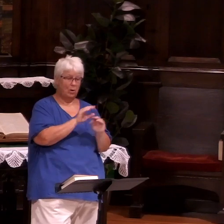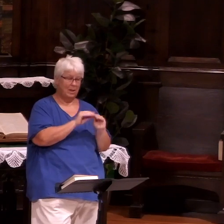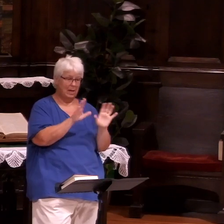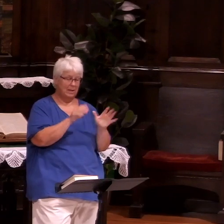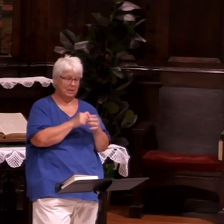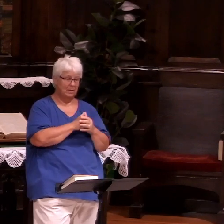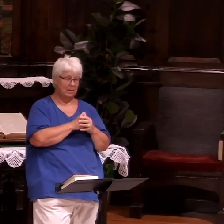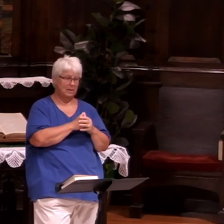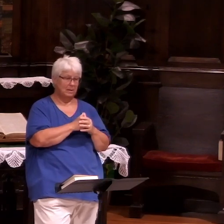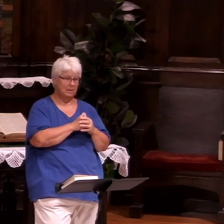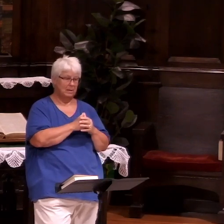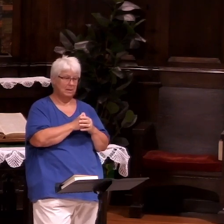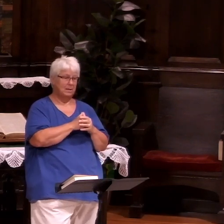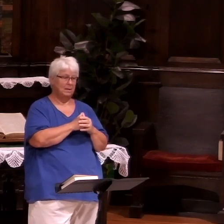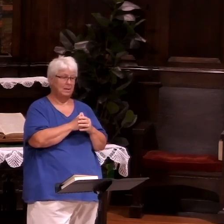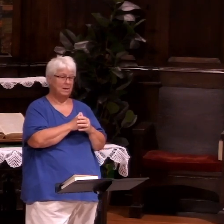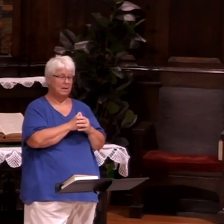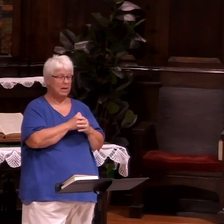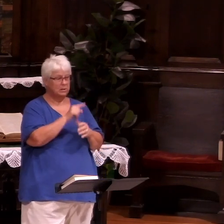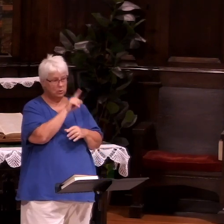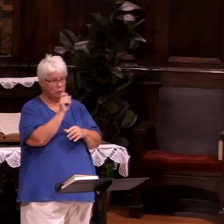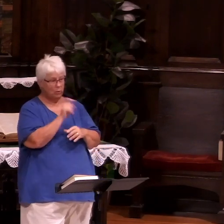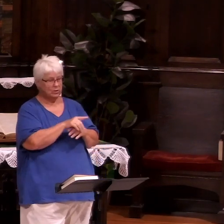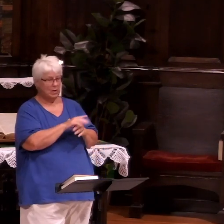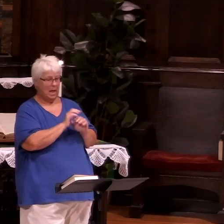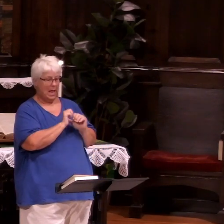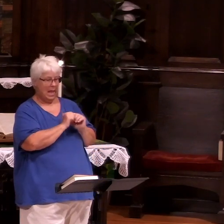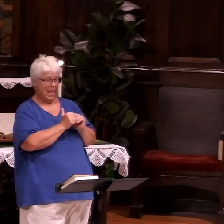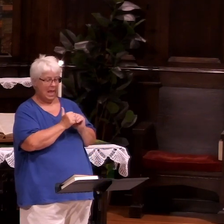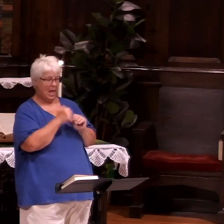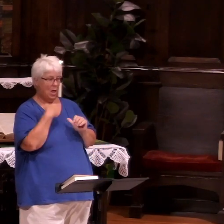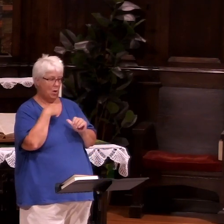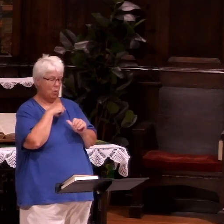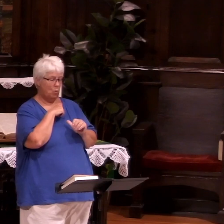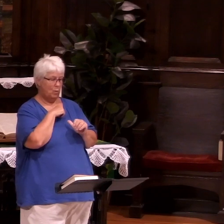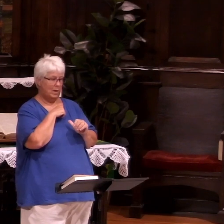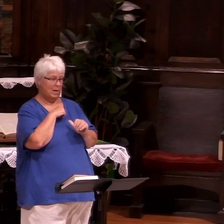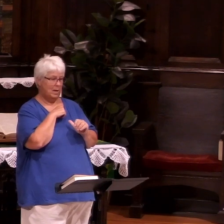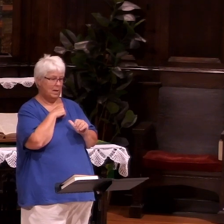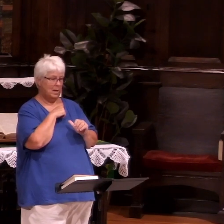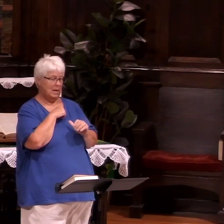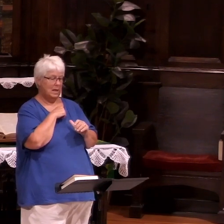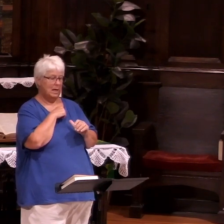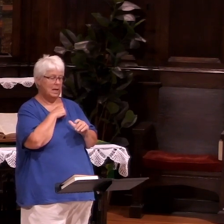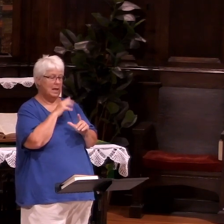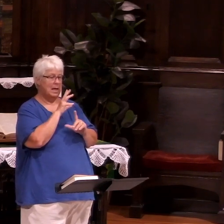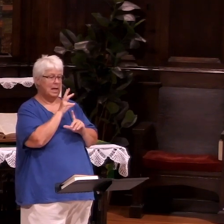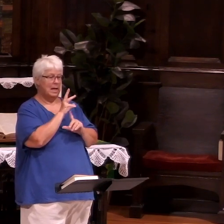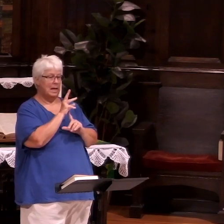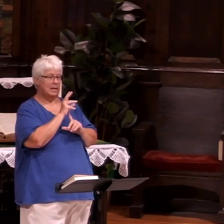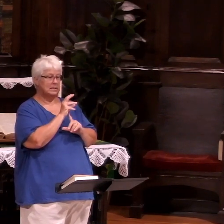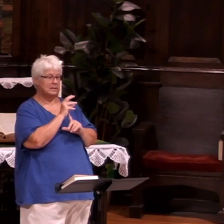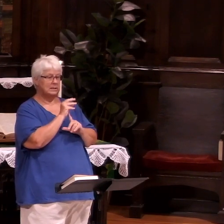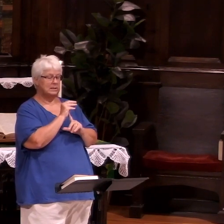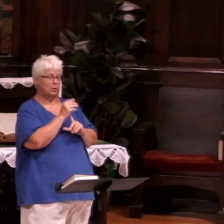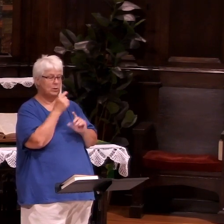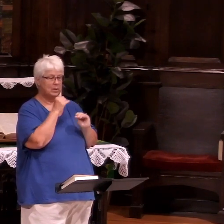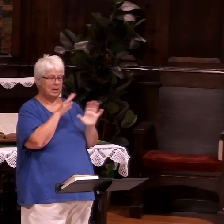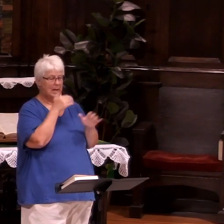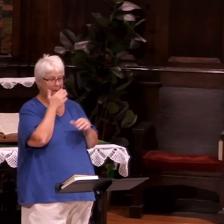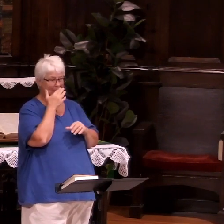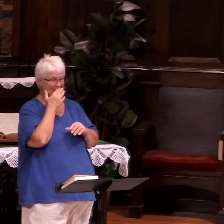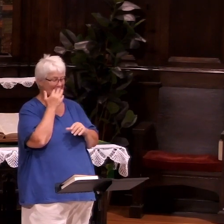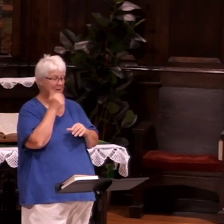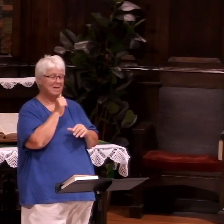light. It's actually a question of how we as people extinguish the light